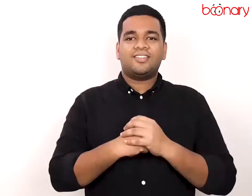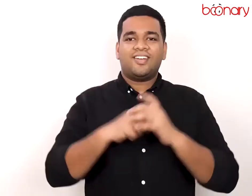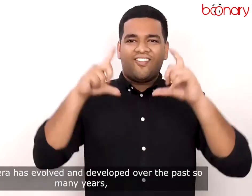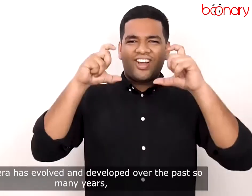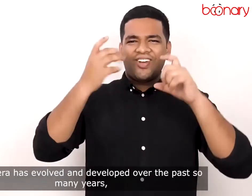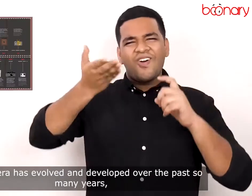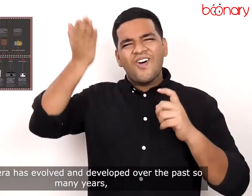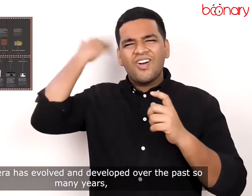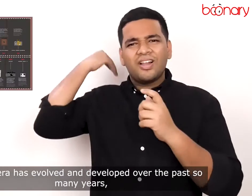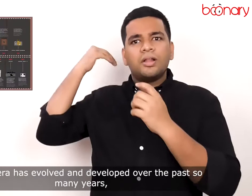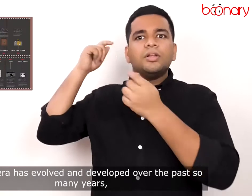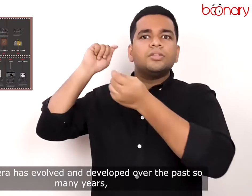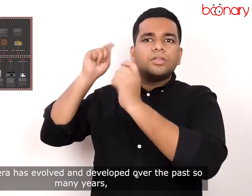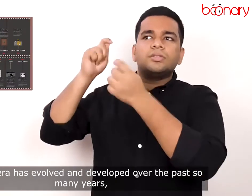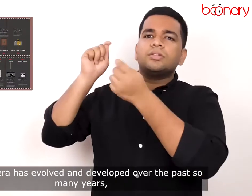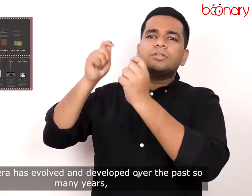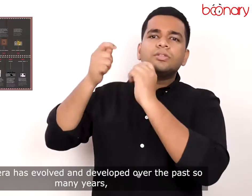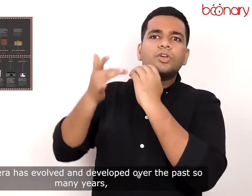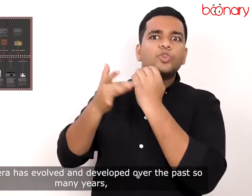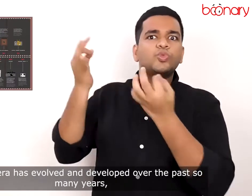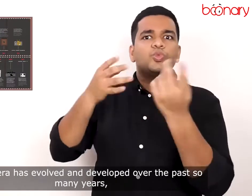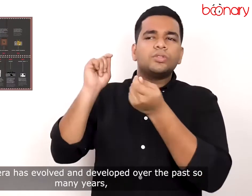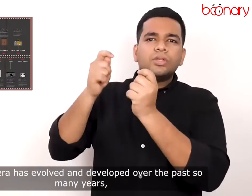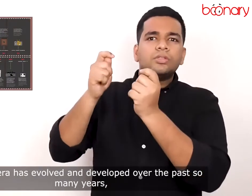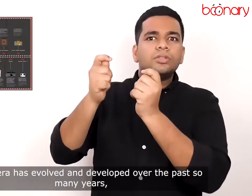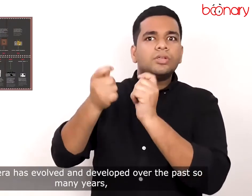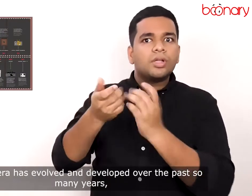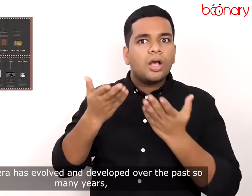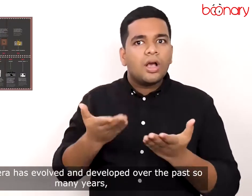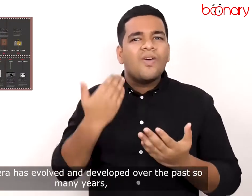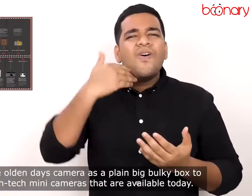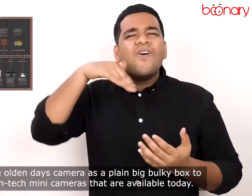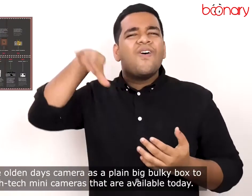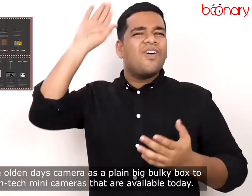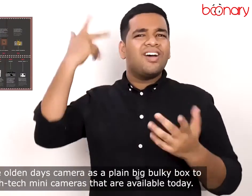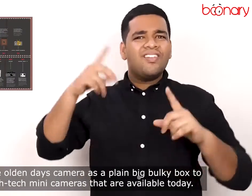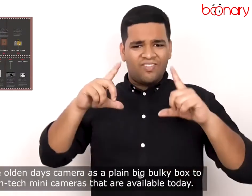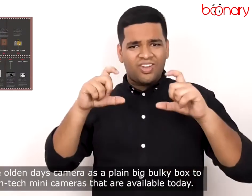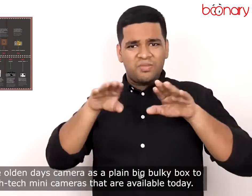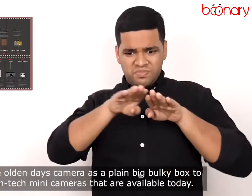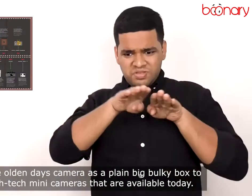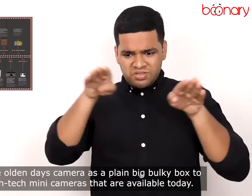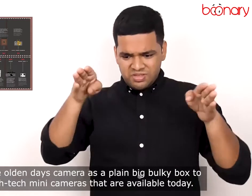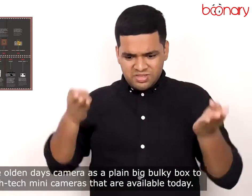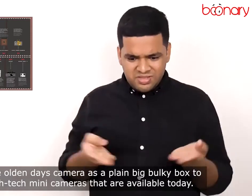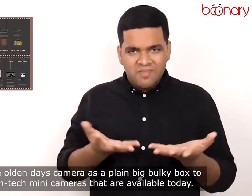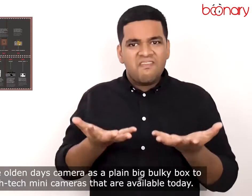The camera has evolved and developed over the past so many years. From the olden days camera as a big,